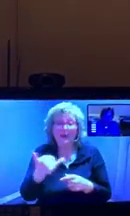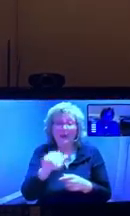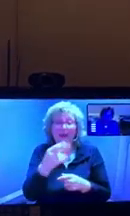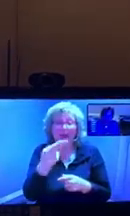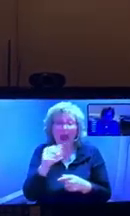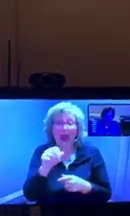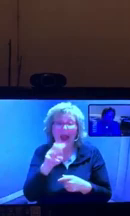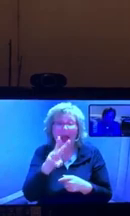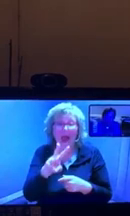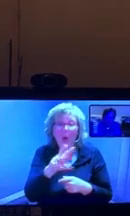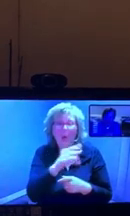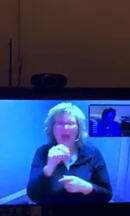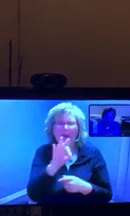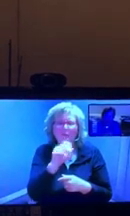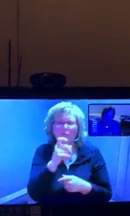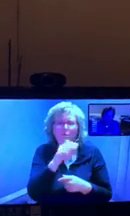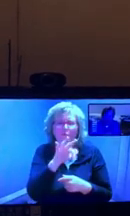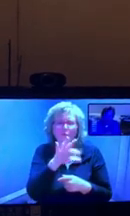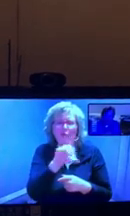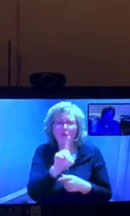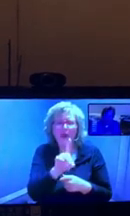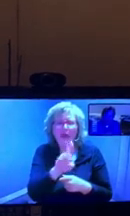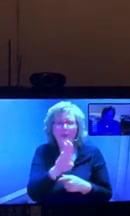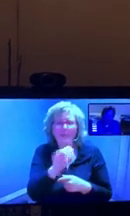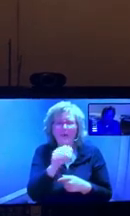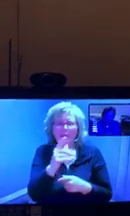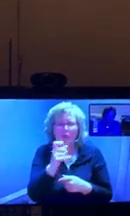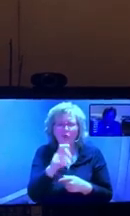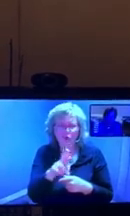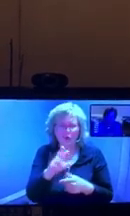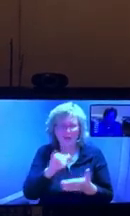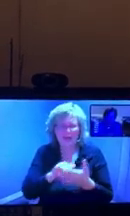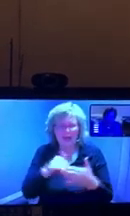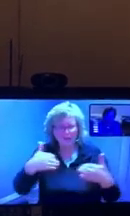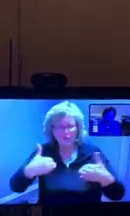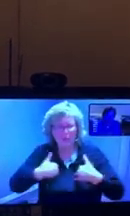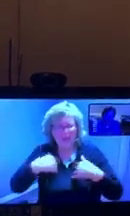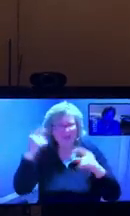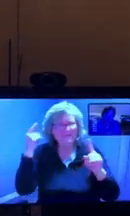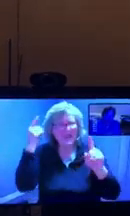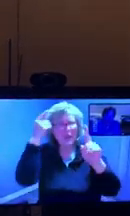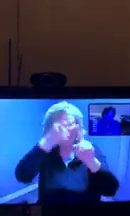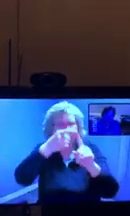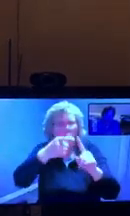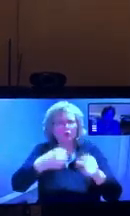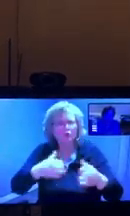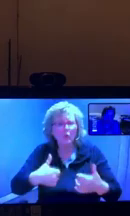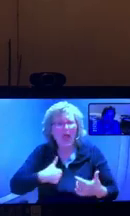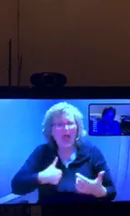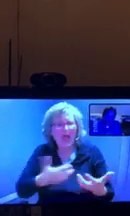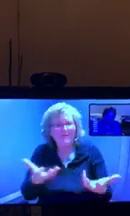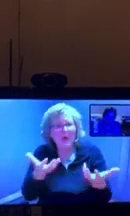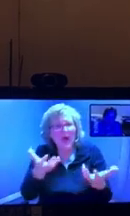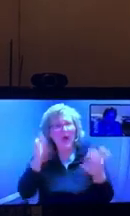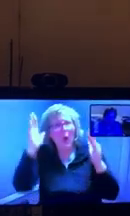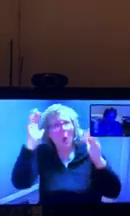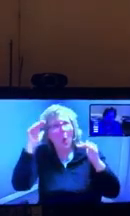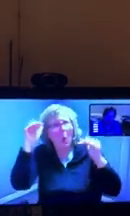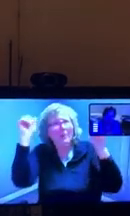most average and ordinary amongst us, that have a goal, that have an aspiration, that have a hope and a dream. I